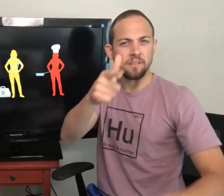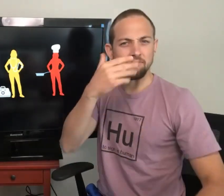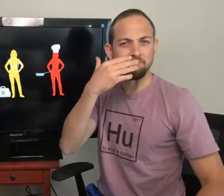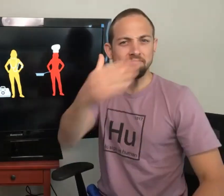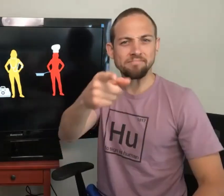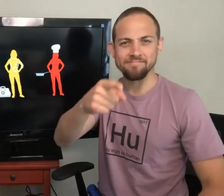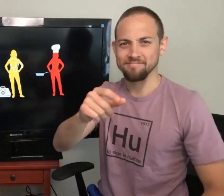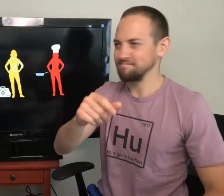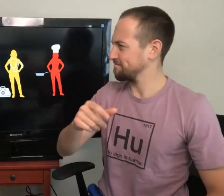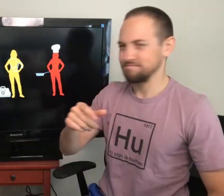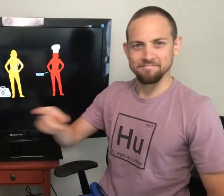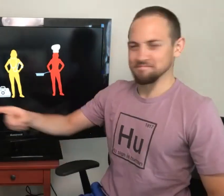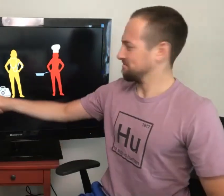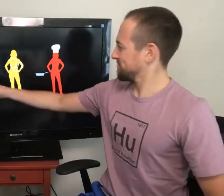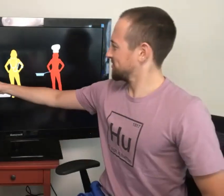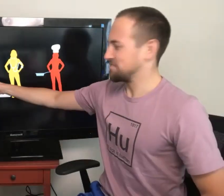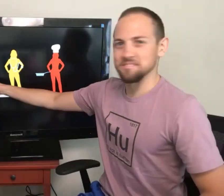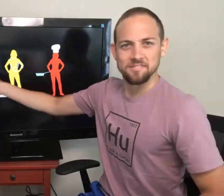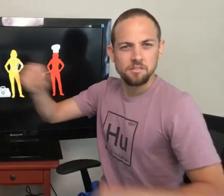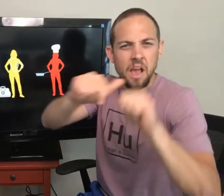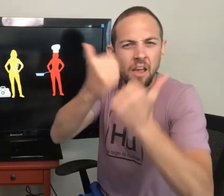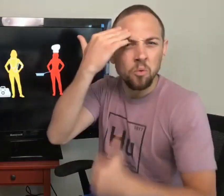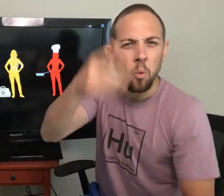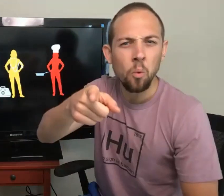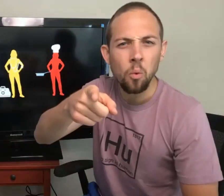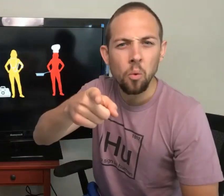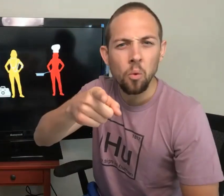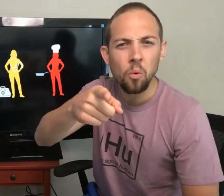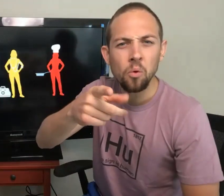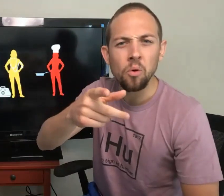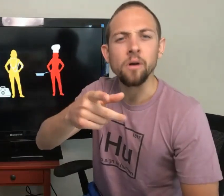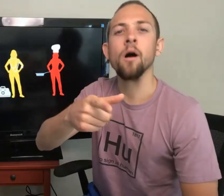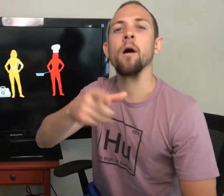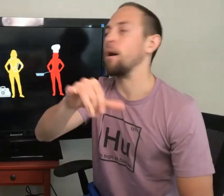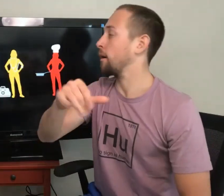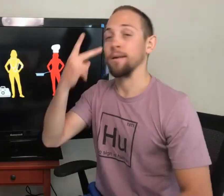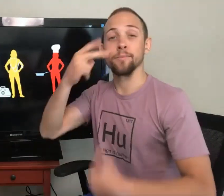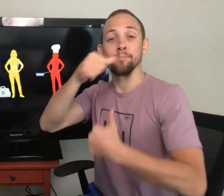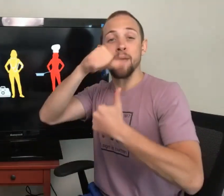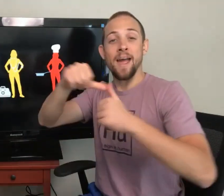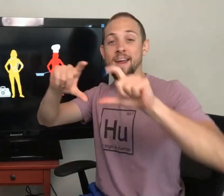Oh, I see you responding super quickly. You're correct. This person in blue delivers the mail. How did you know